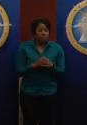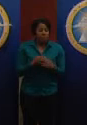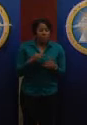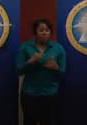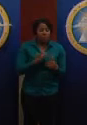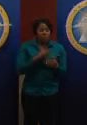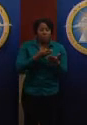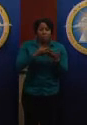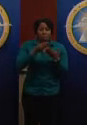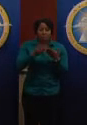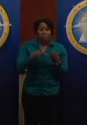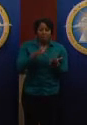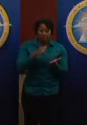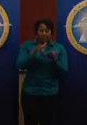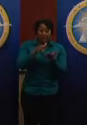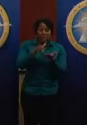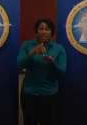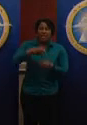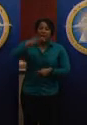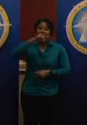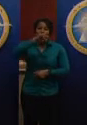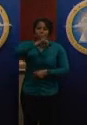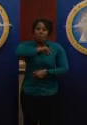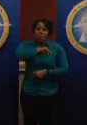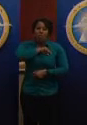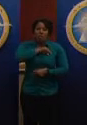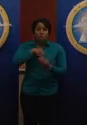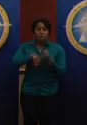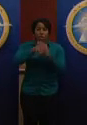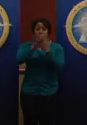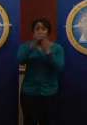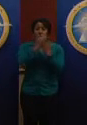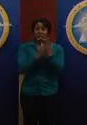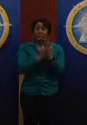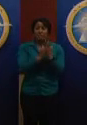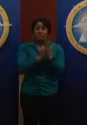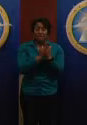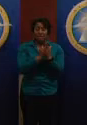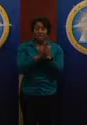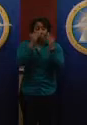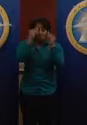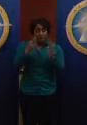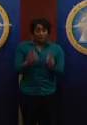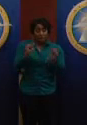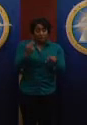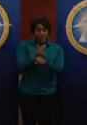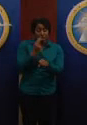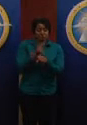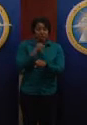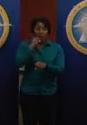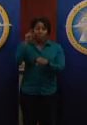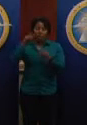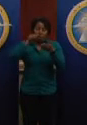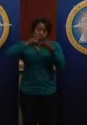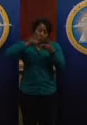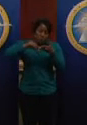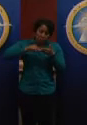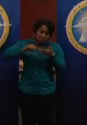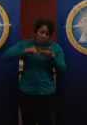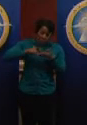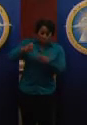high-quality remote lessons that the teachers can deliver without having to do hours and hours and hours of research at